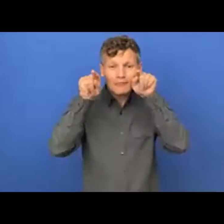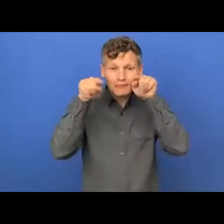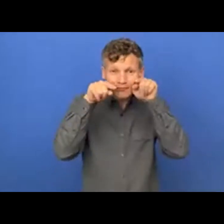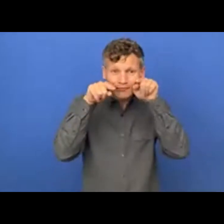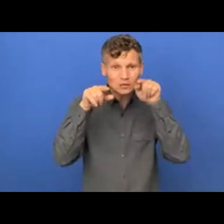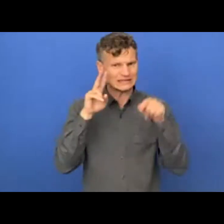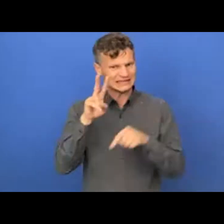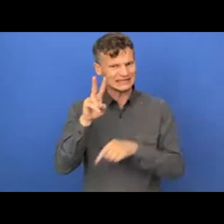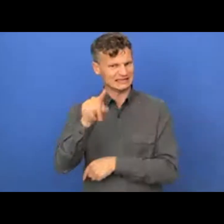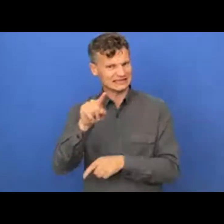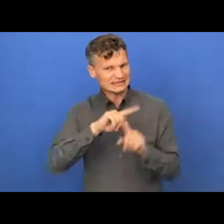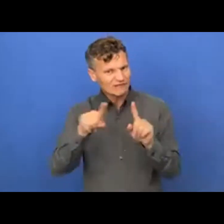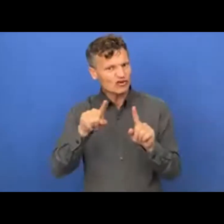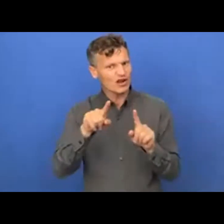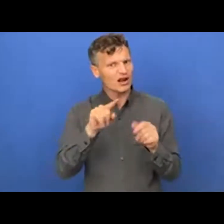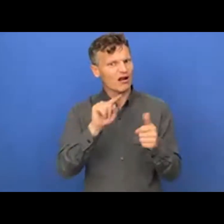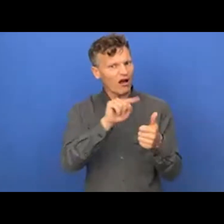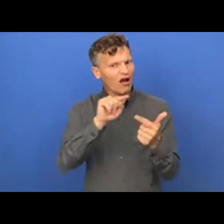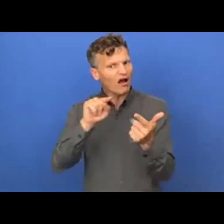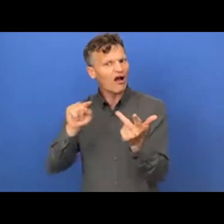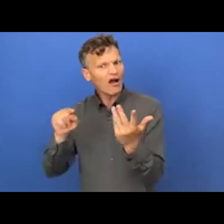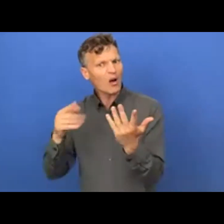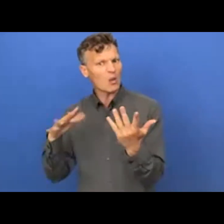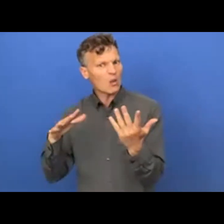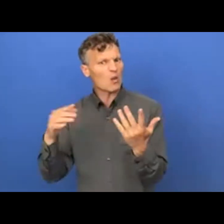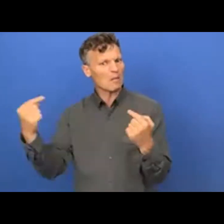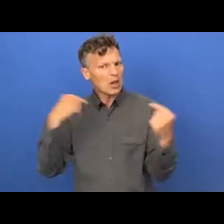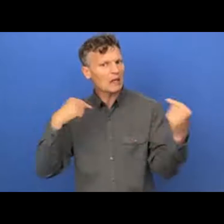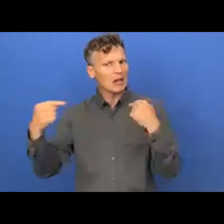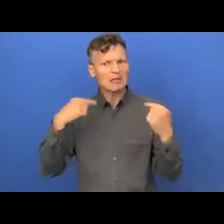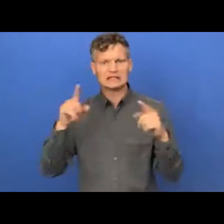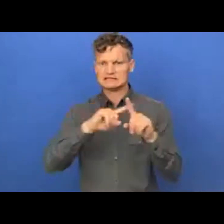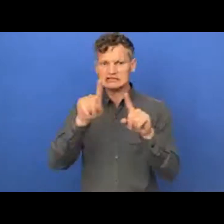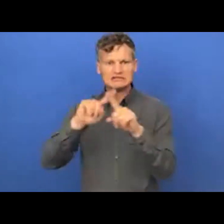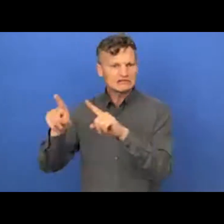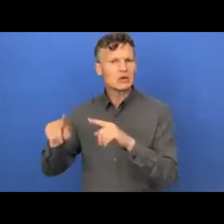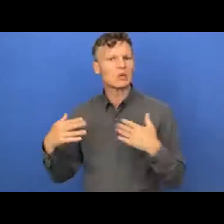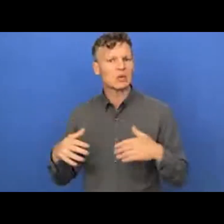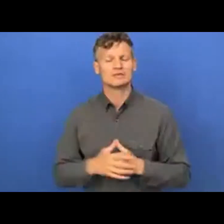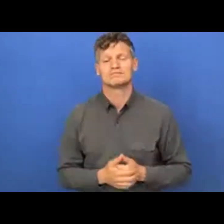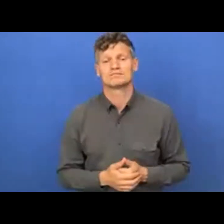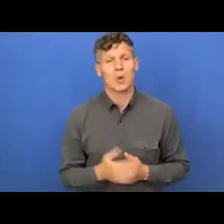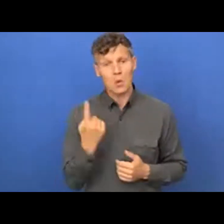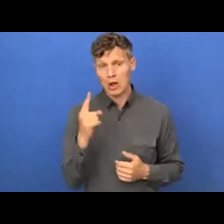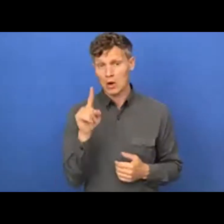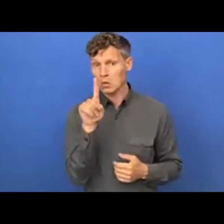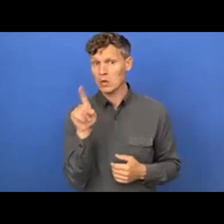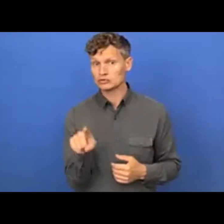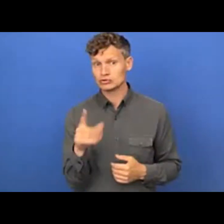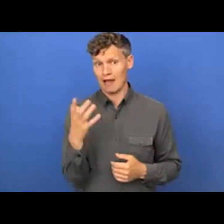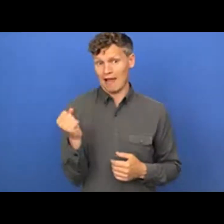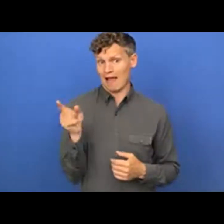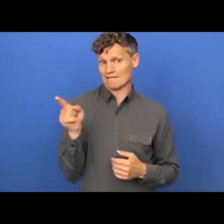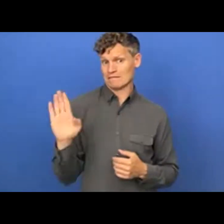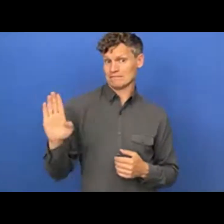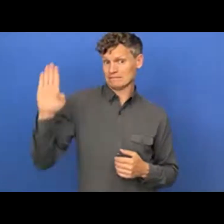different situations of bullying. So we have a question. I have also a few questions for you, but